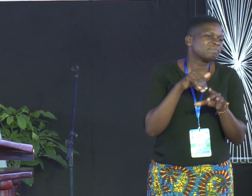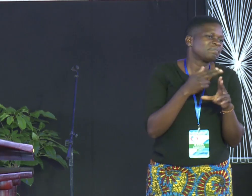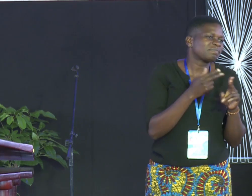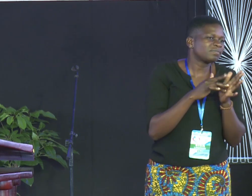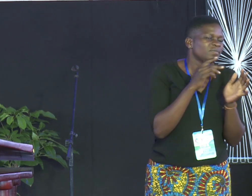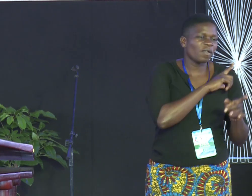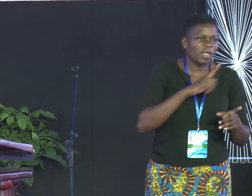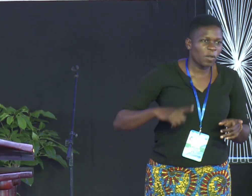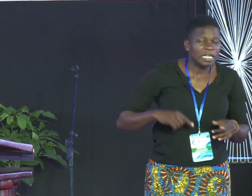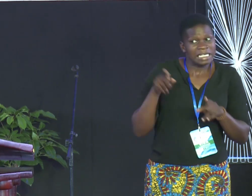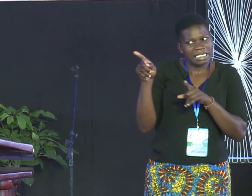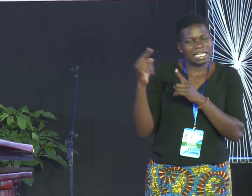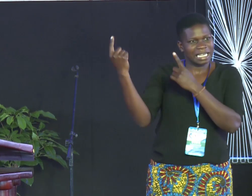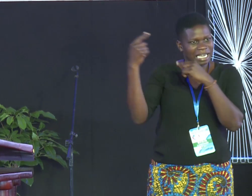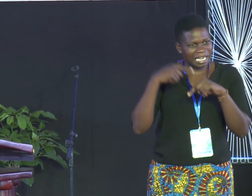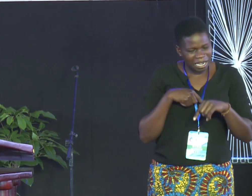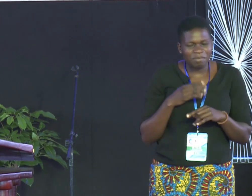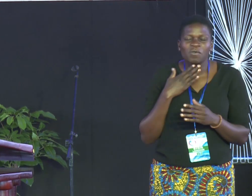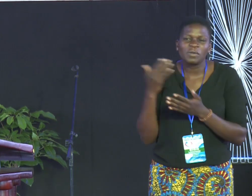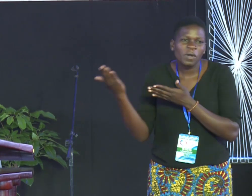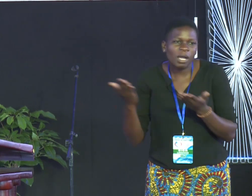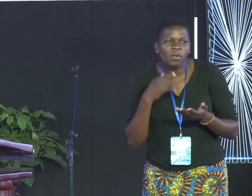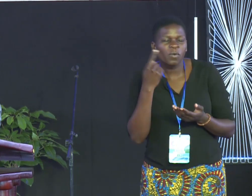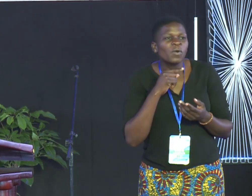Lord, the one I'm here to welcome is